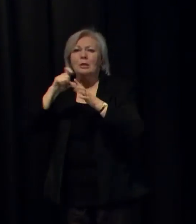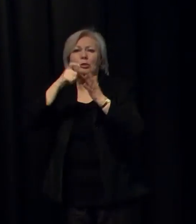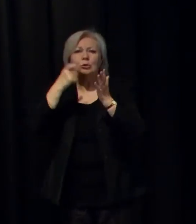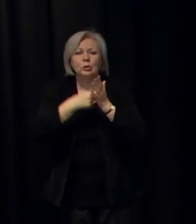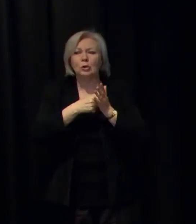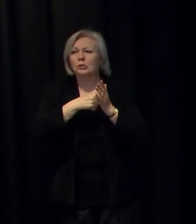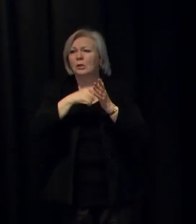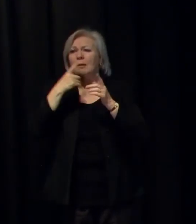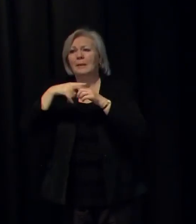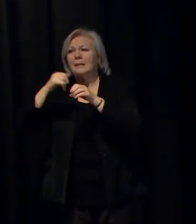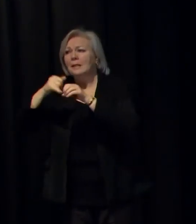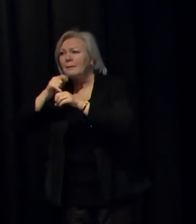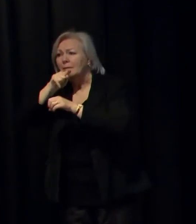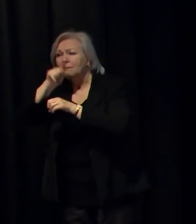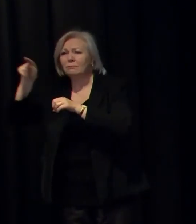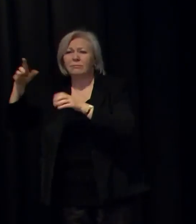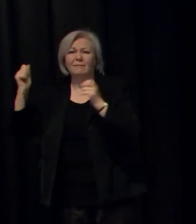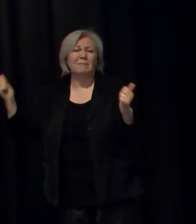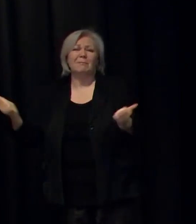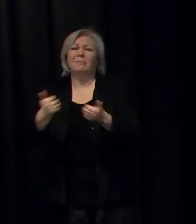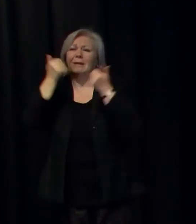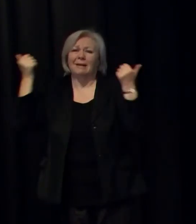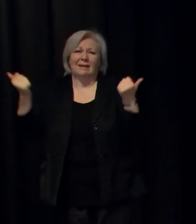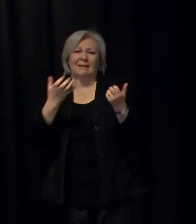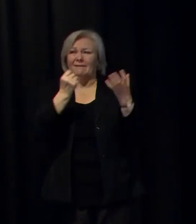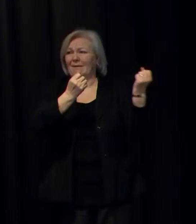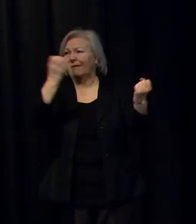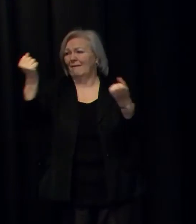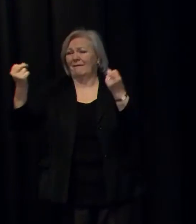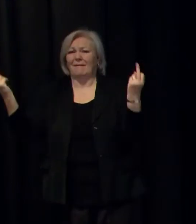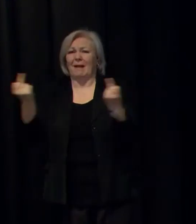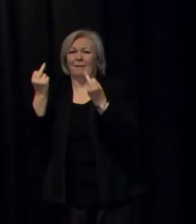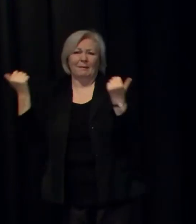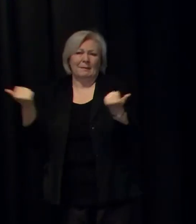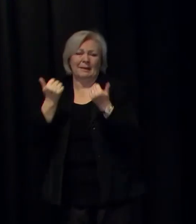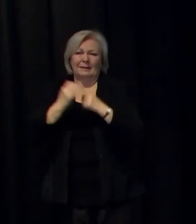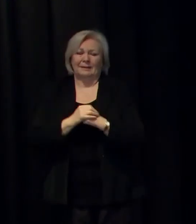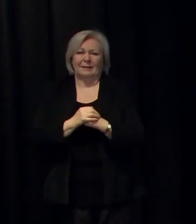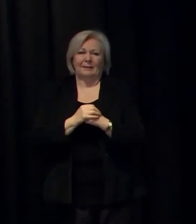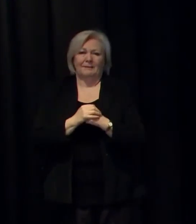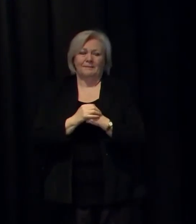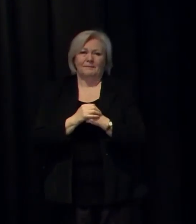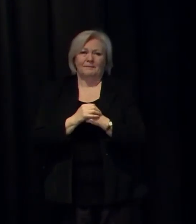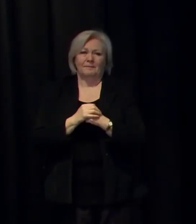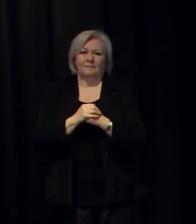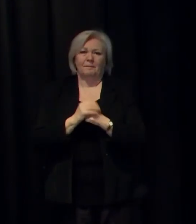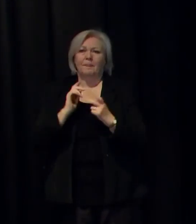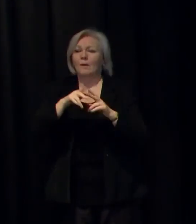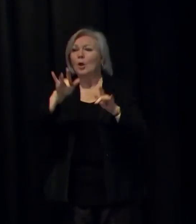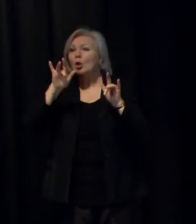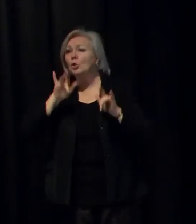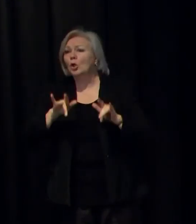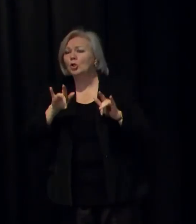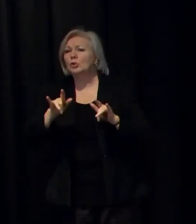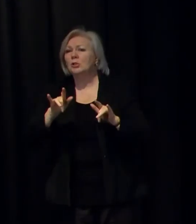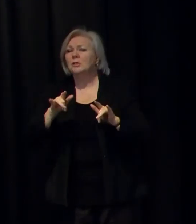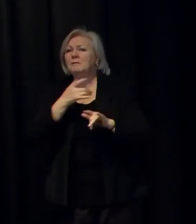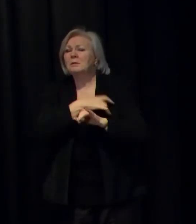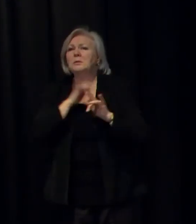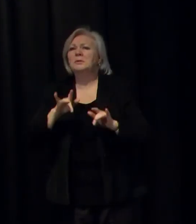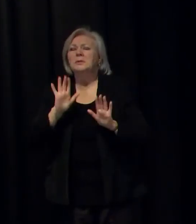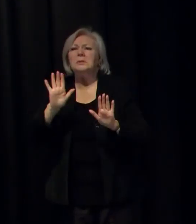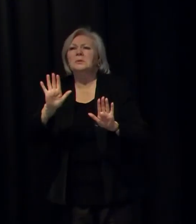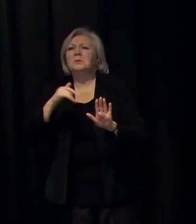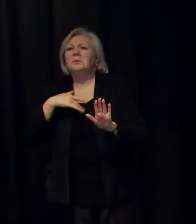community pharmacy. There are appointments available. If you haven't got vaccinated yet, please don't be one of those people that finishes up